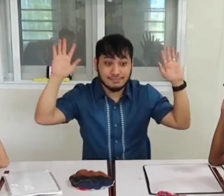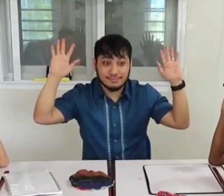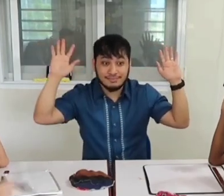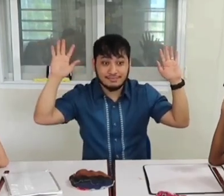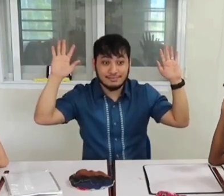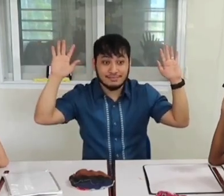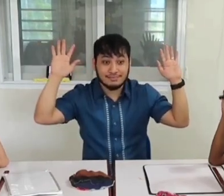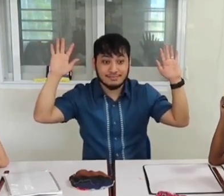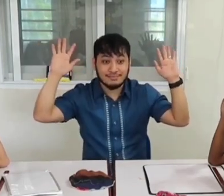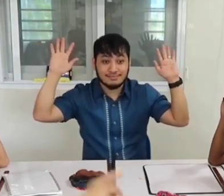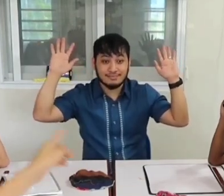Five.